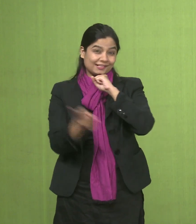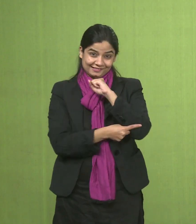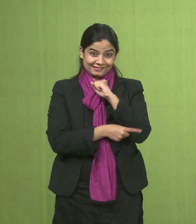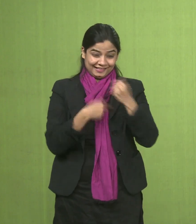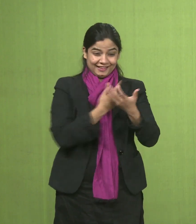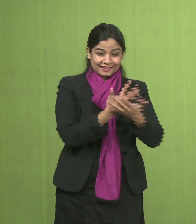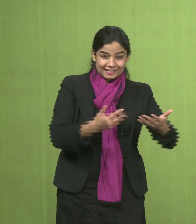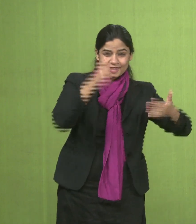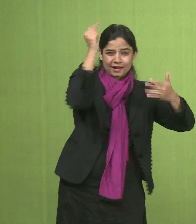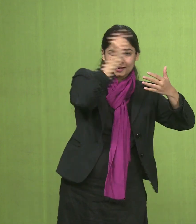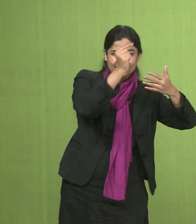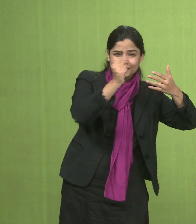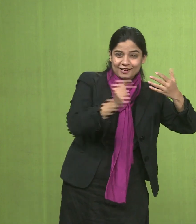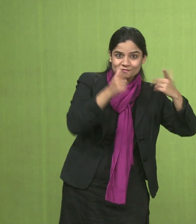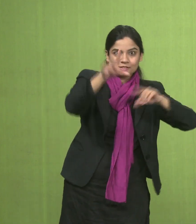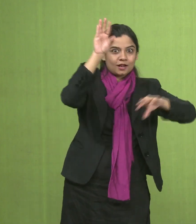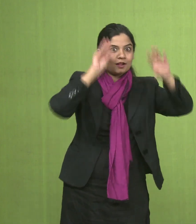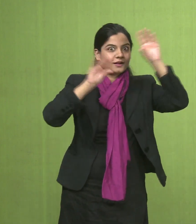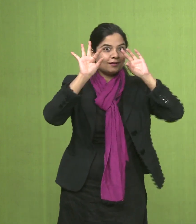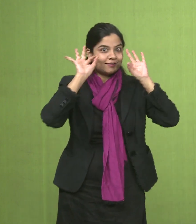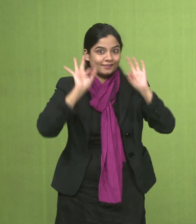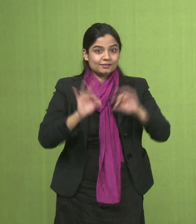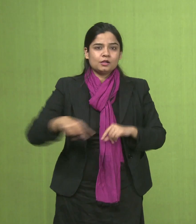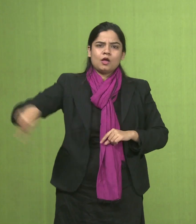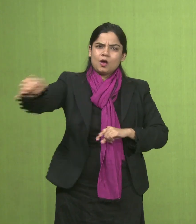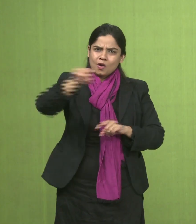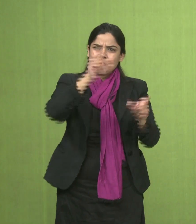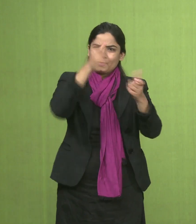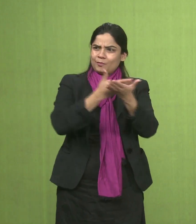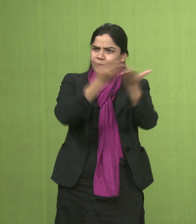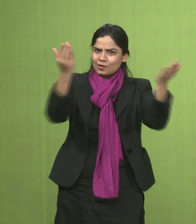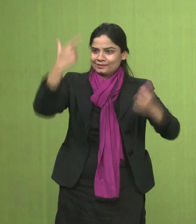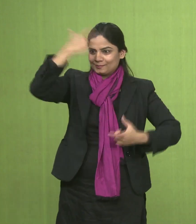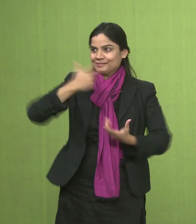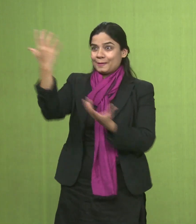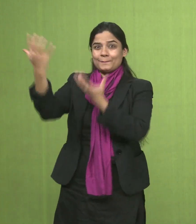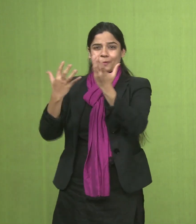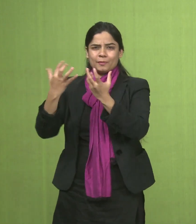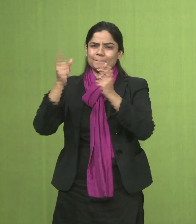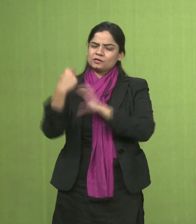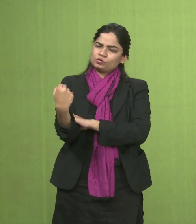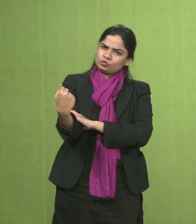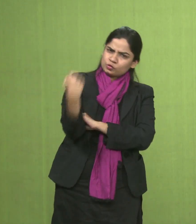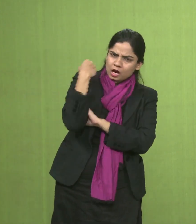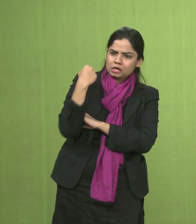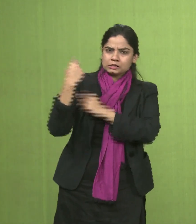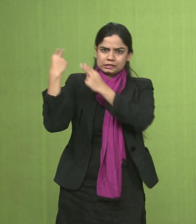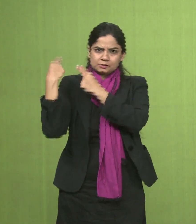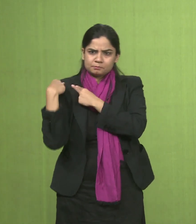Now coming towards the last section of this chapter, you all have the right, you all have the